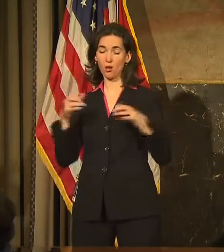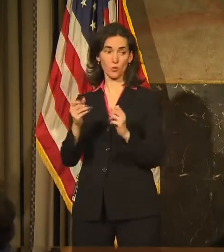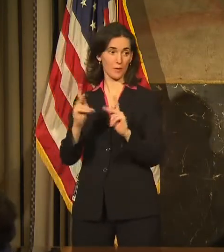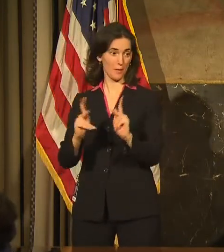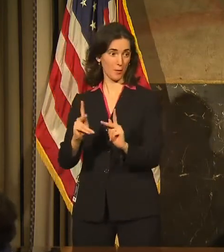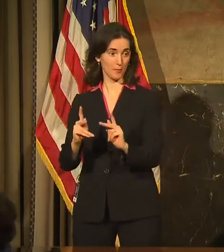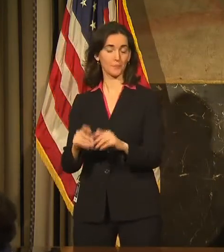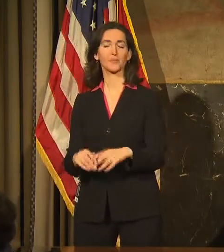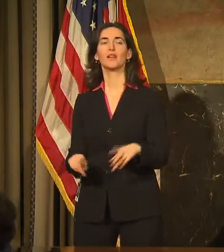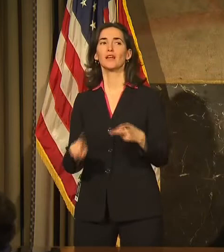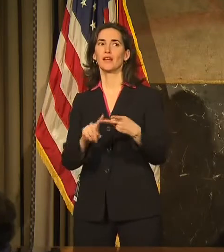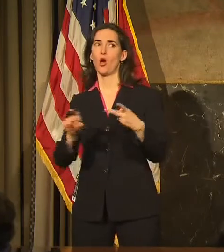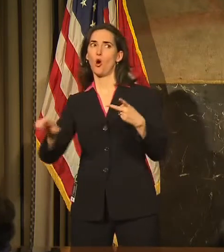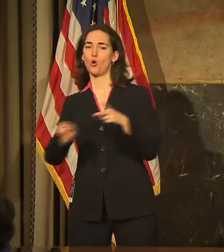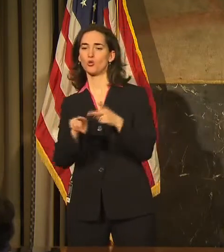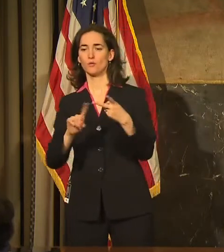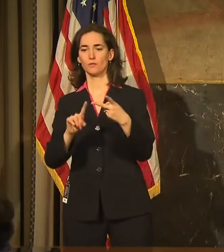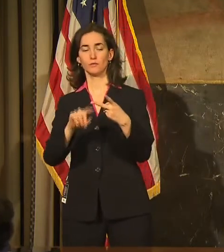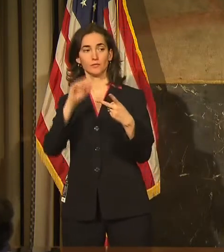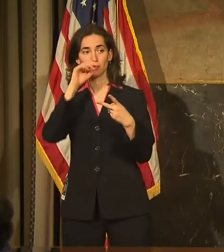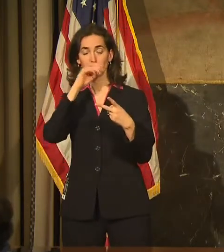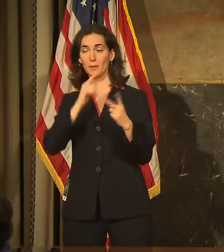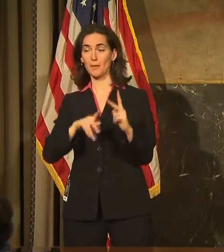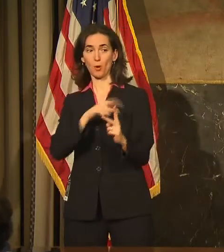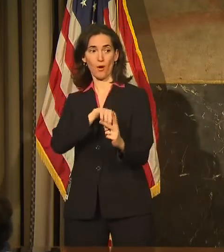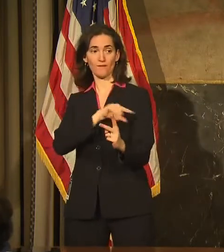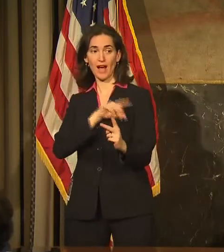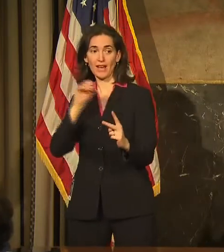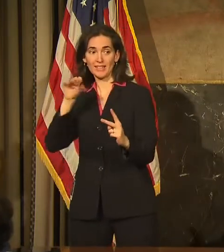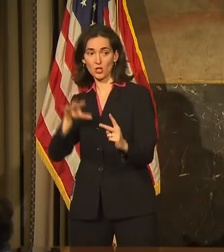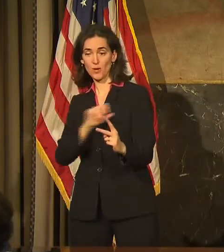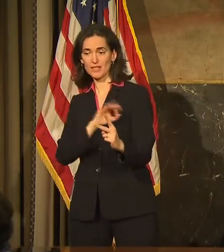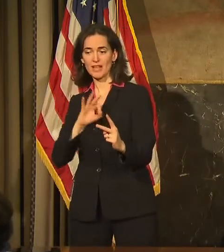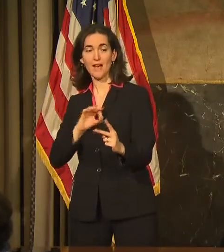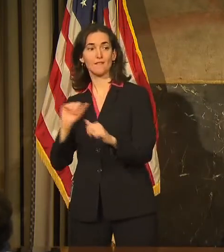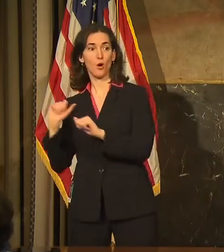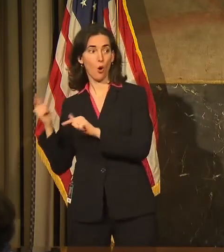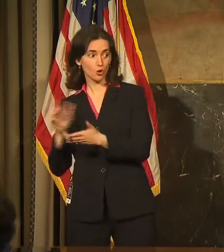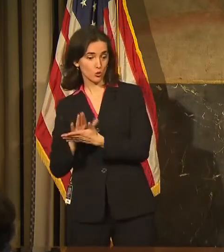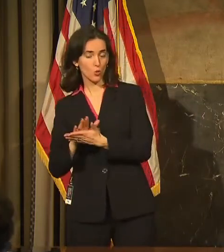schools. It's all schools, and it's not just K through 12. It is